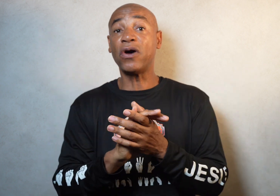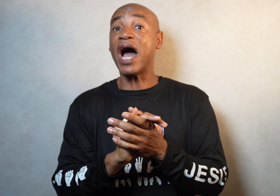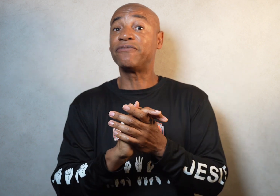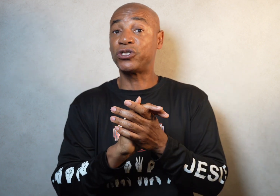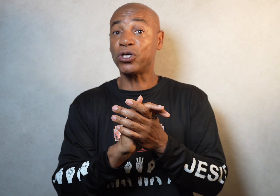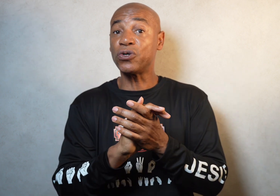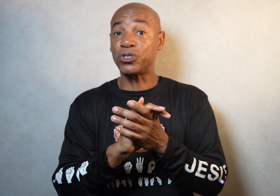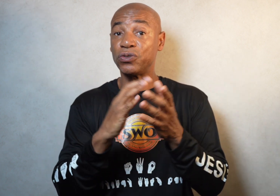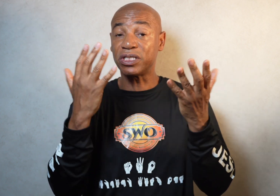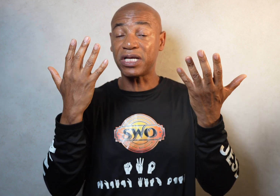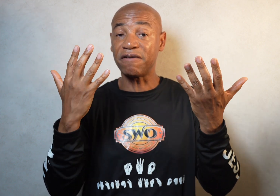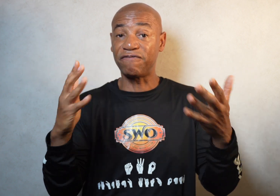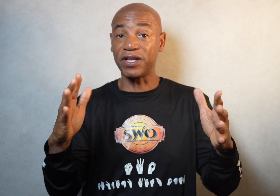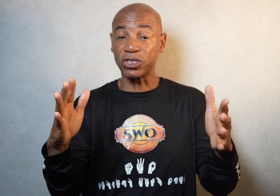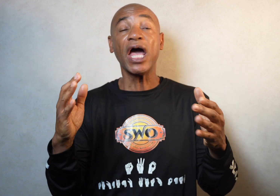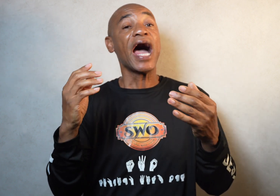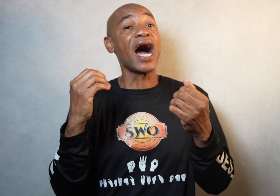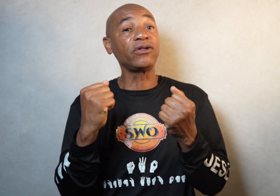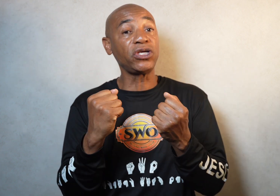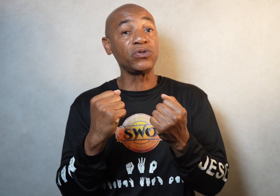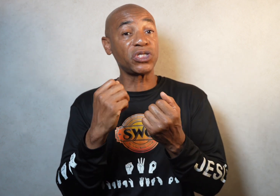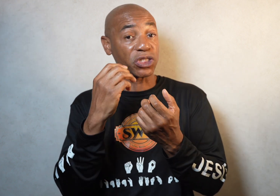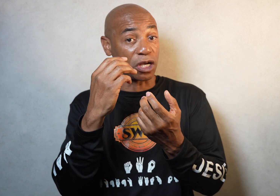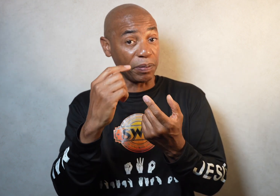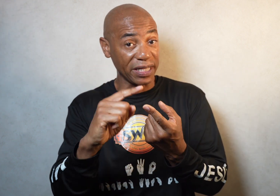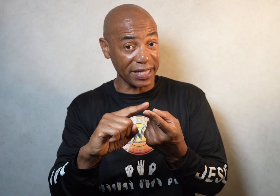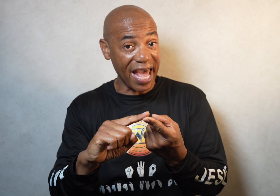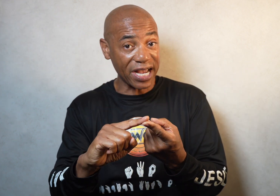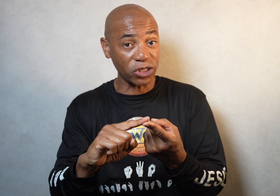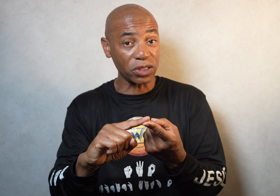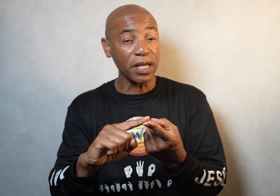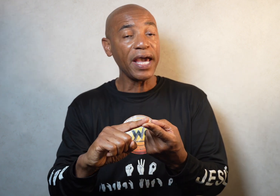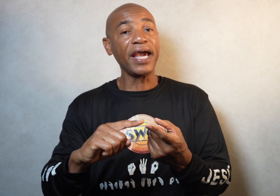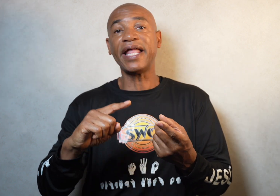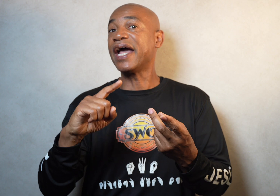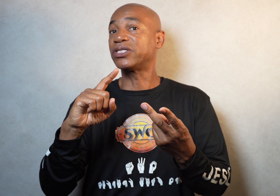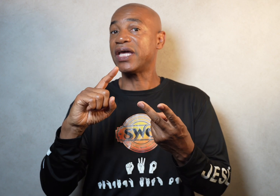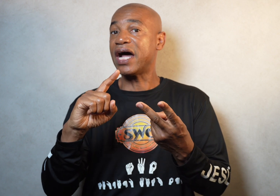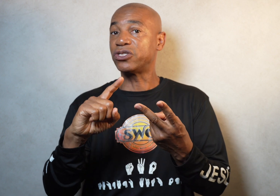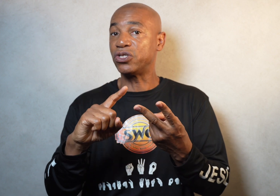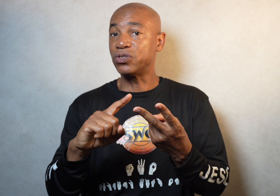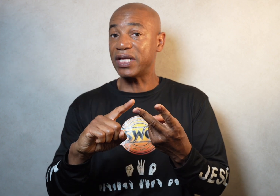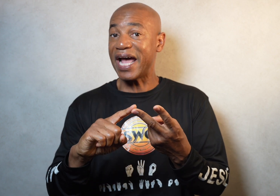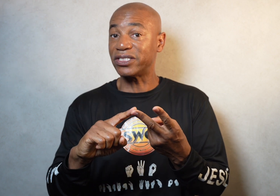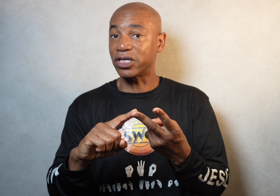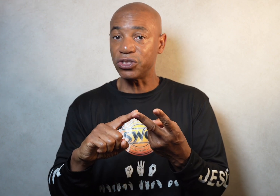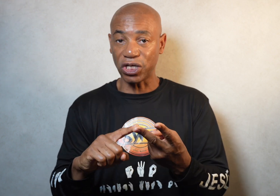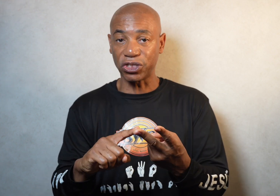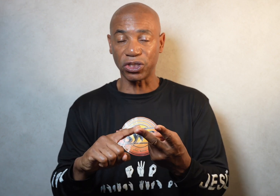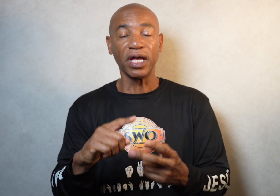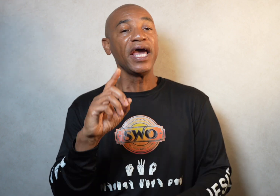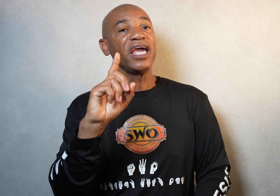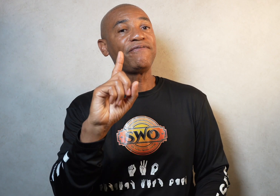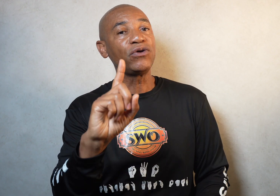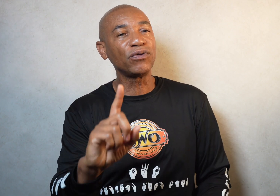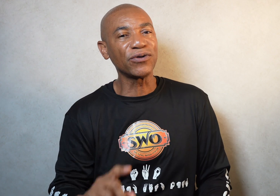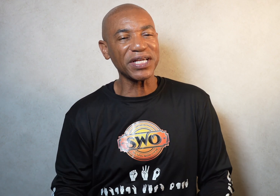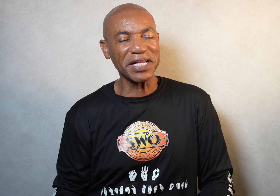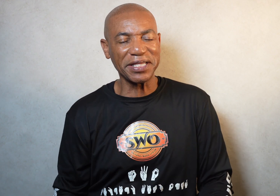I've showed you the sign finish, how to use it to complete an action, and actually how to use it as a conjunction. If you've learned anything